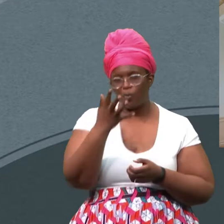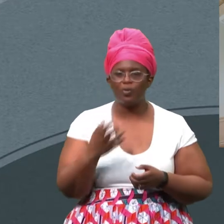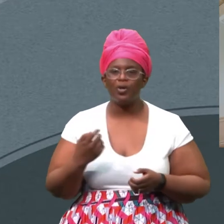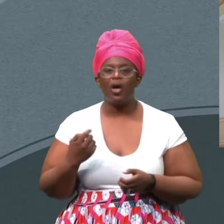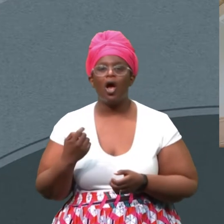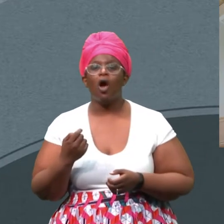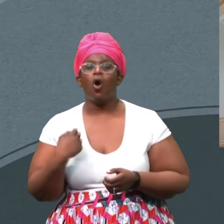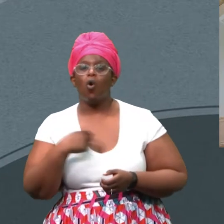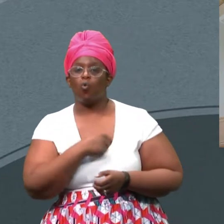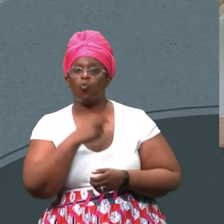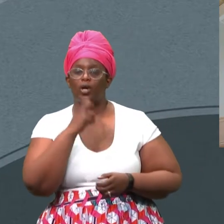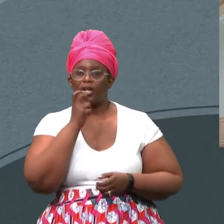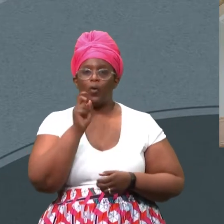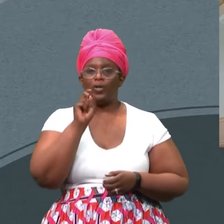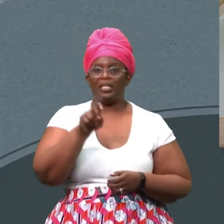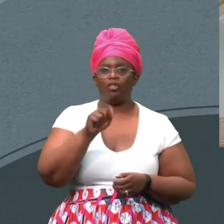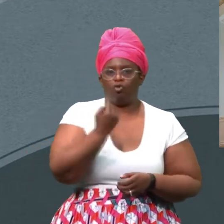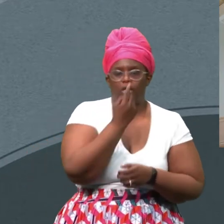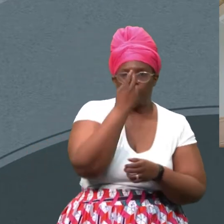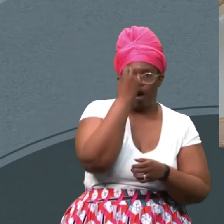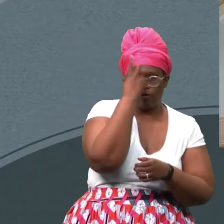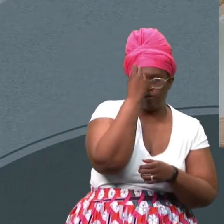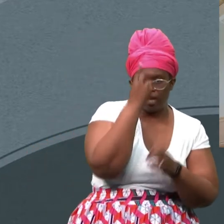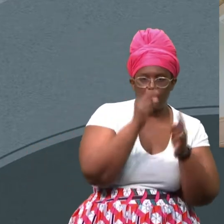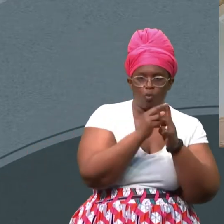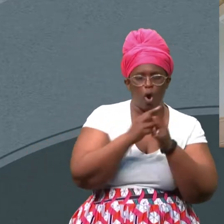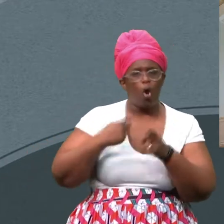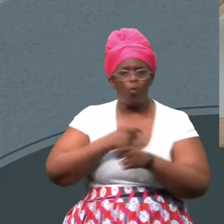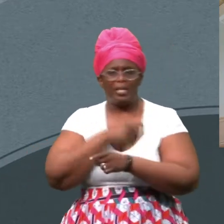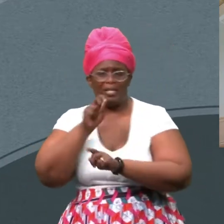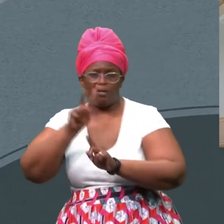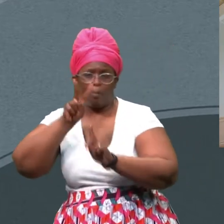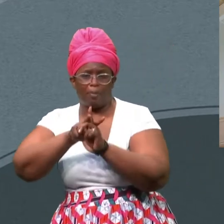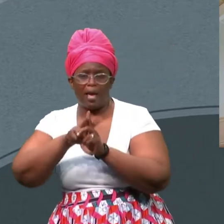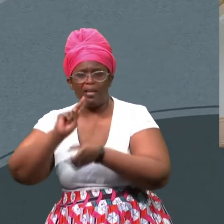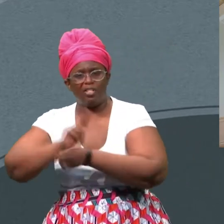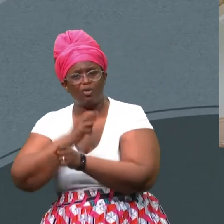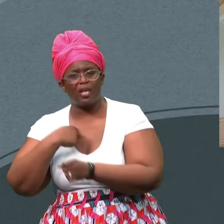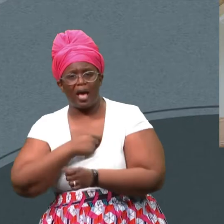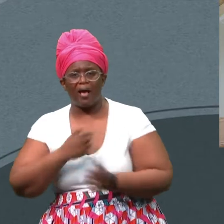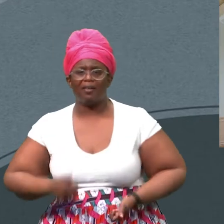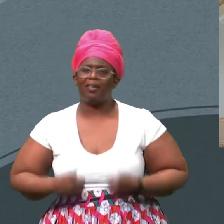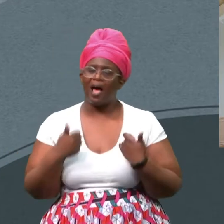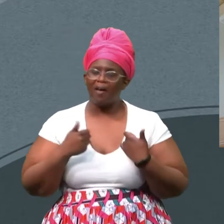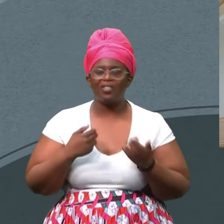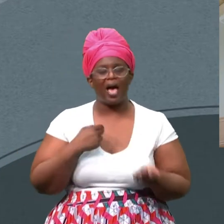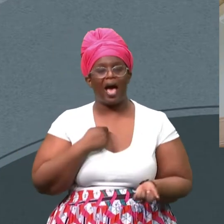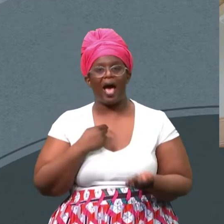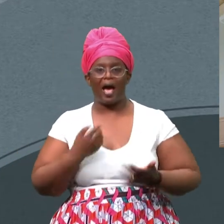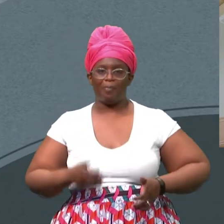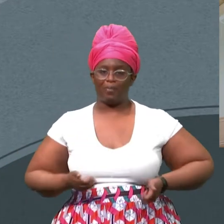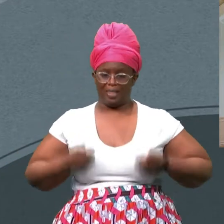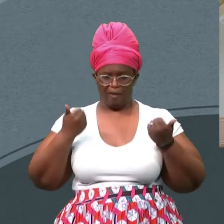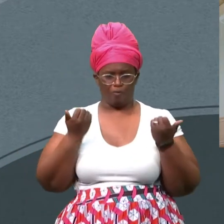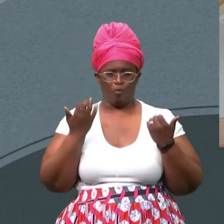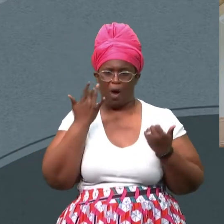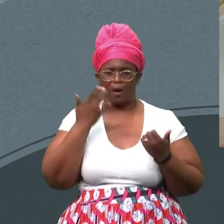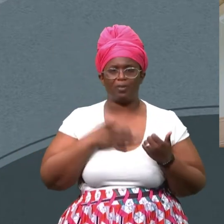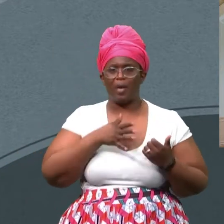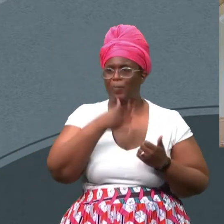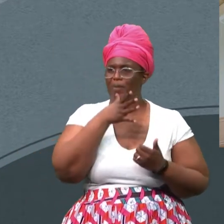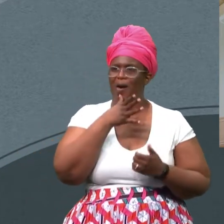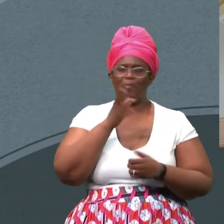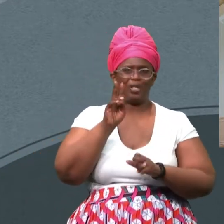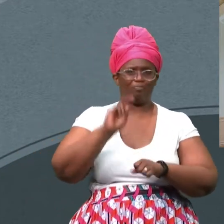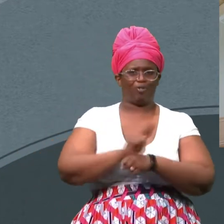don't just need to understand the word. I need to use the word. I'm here today because of a mama who used the word. You're here today. Come on, don't fool